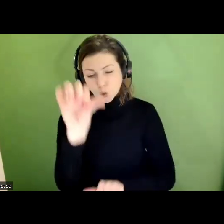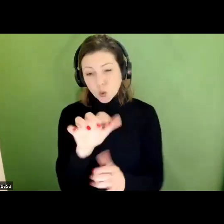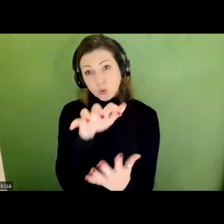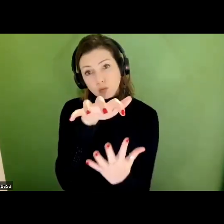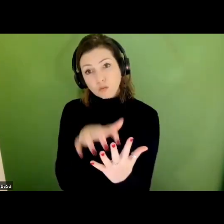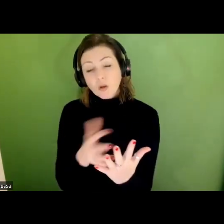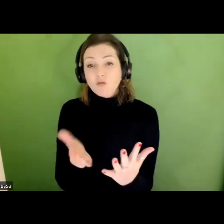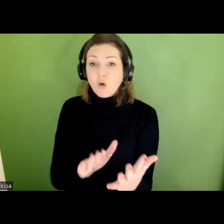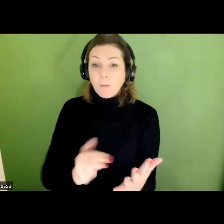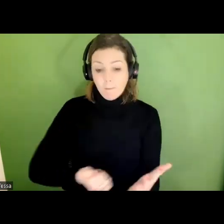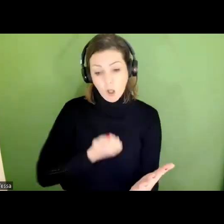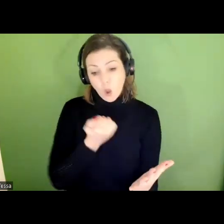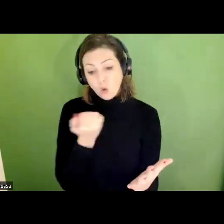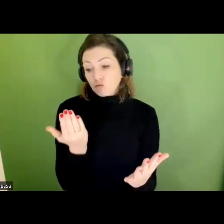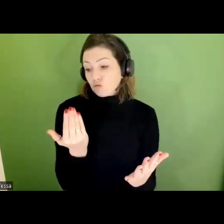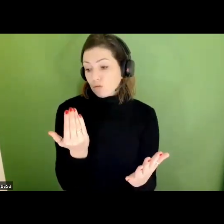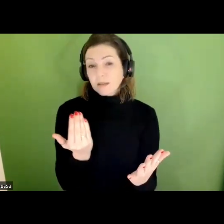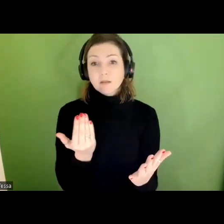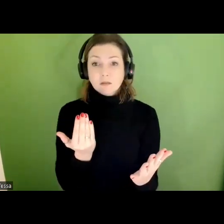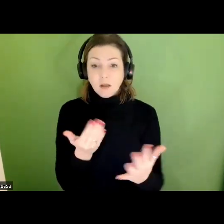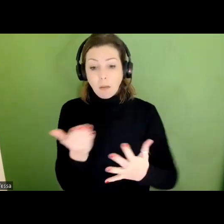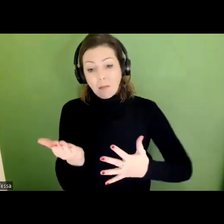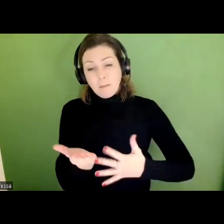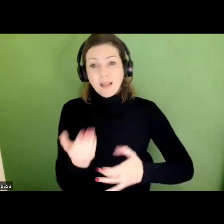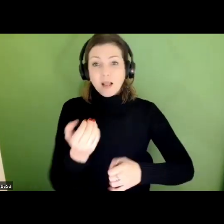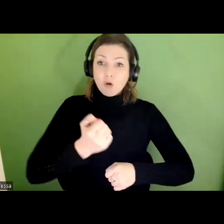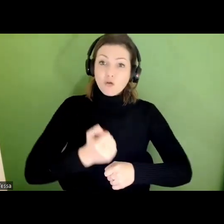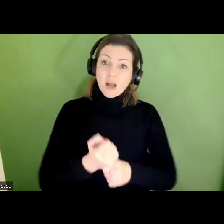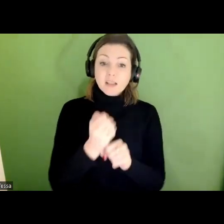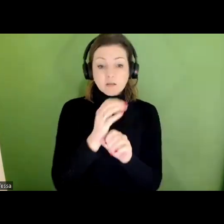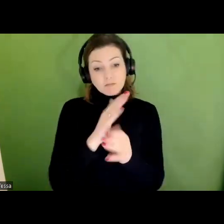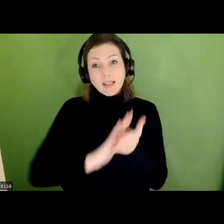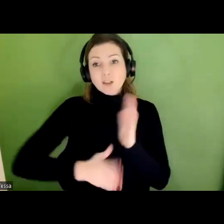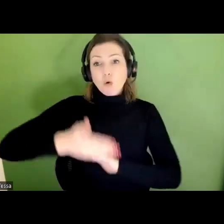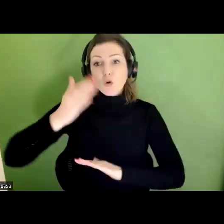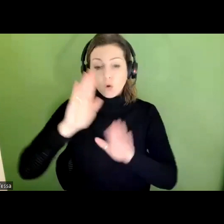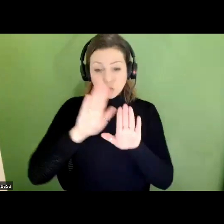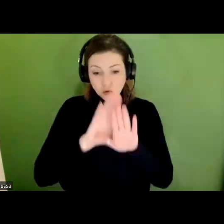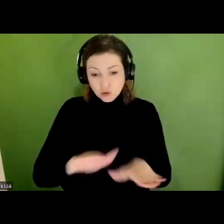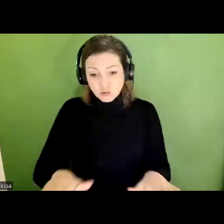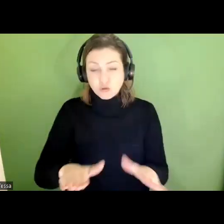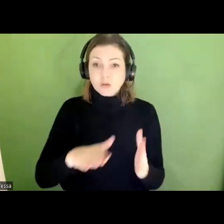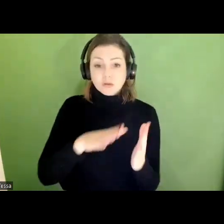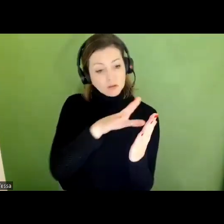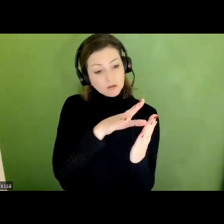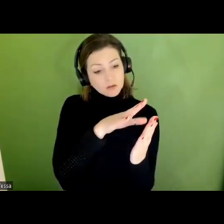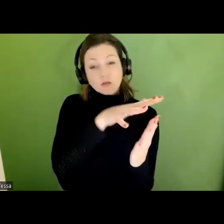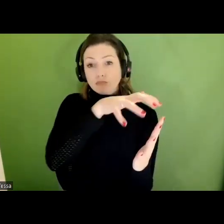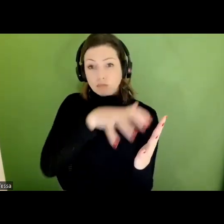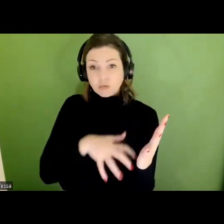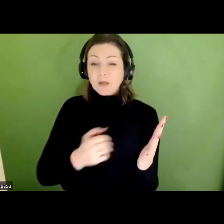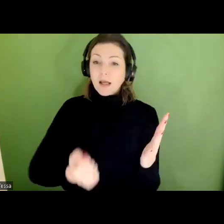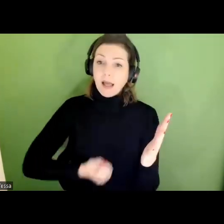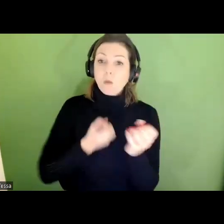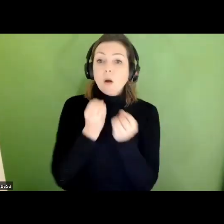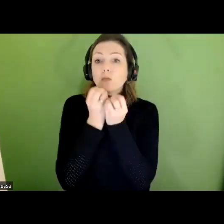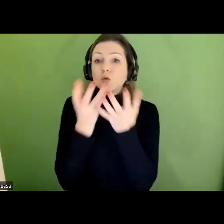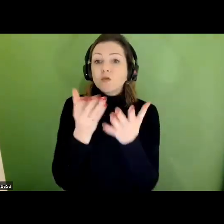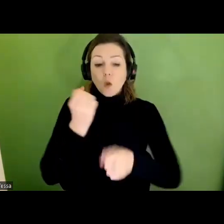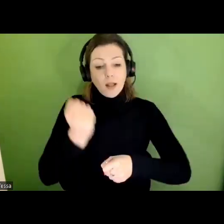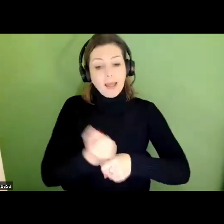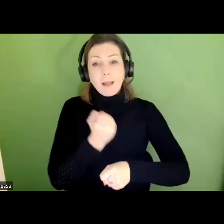from my own recent middle grade historical children's novel, Our Beautiful Game, which is published by Faber.